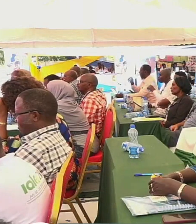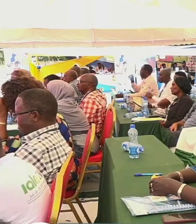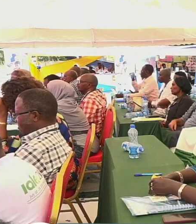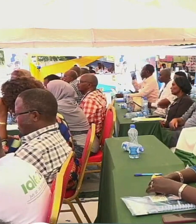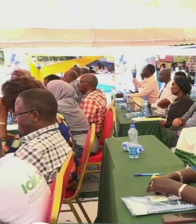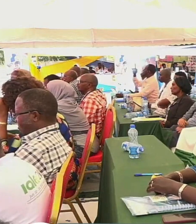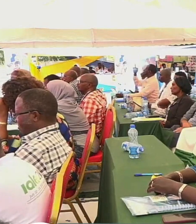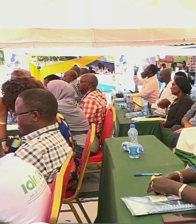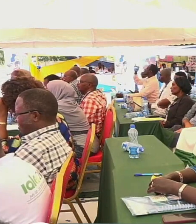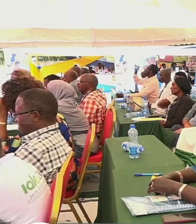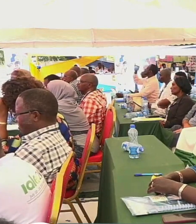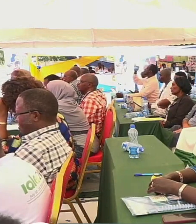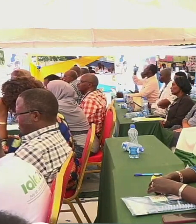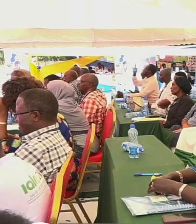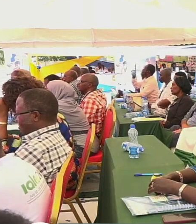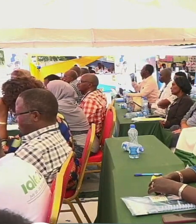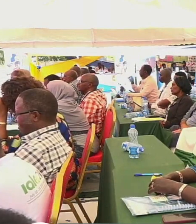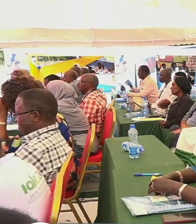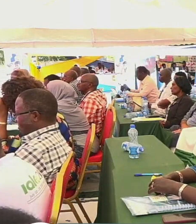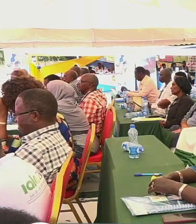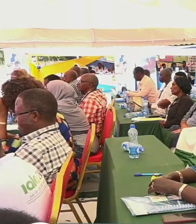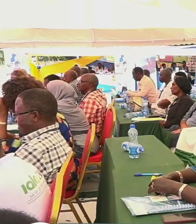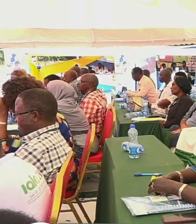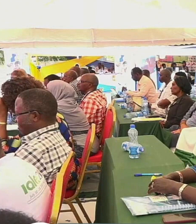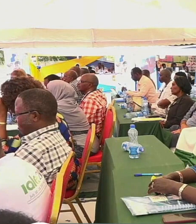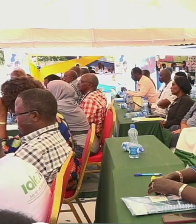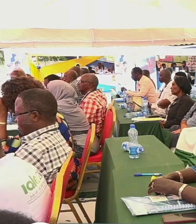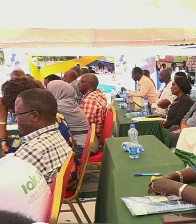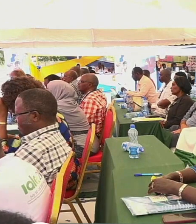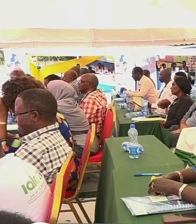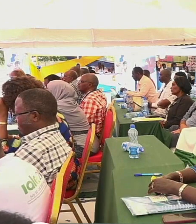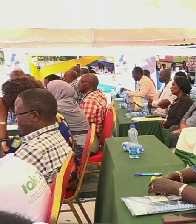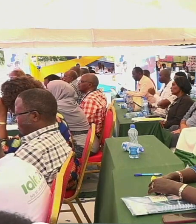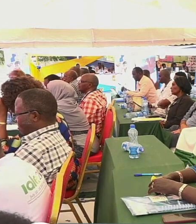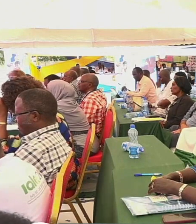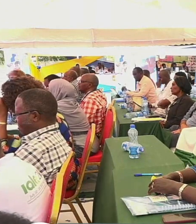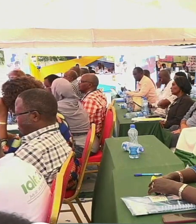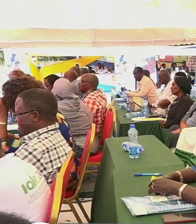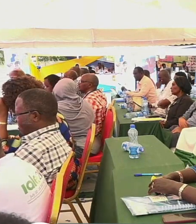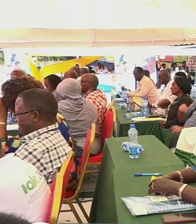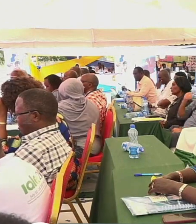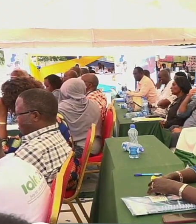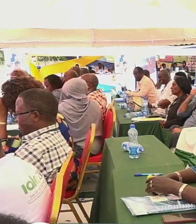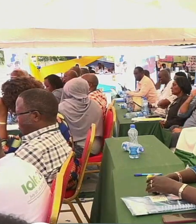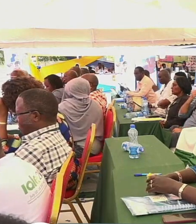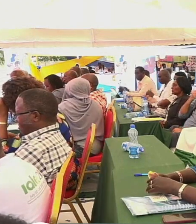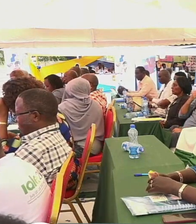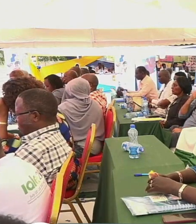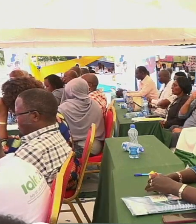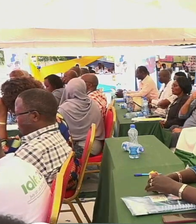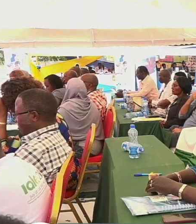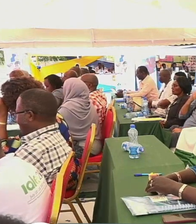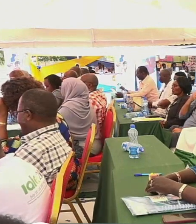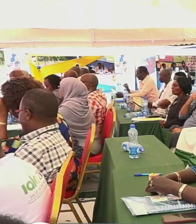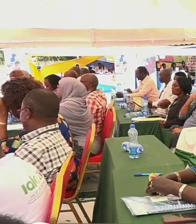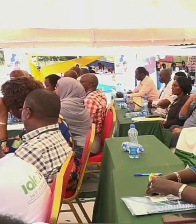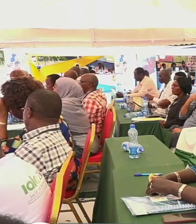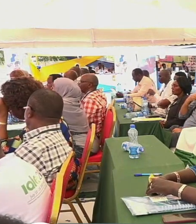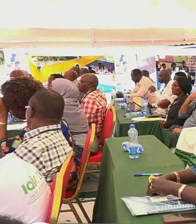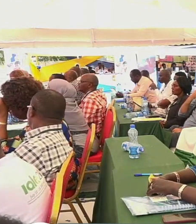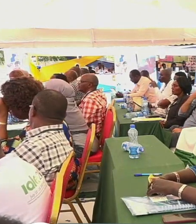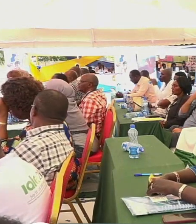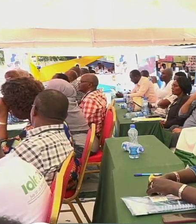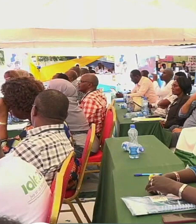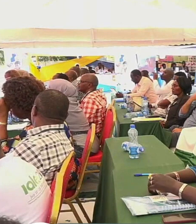as they would accompany their parents in search of food. So in school, we have the number